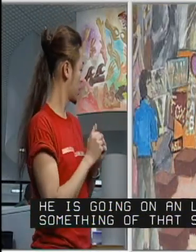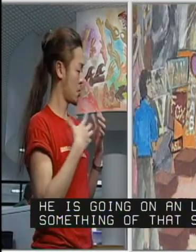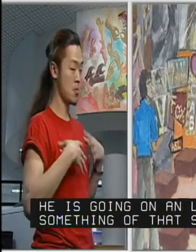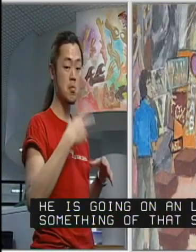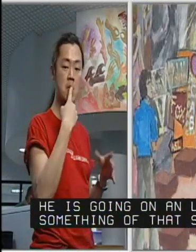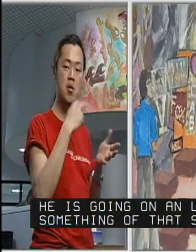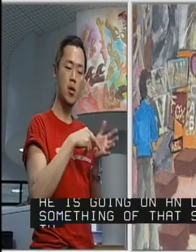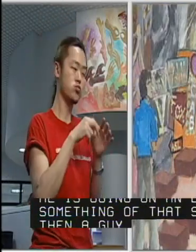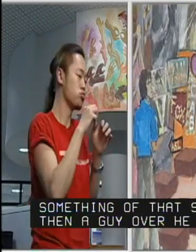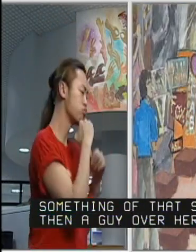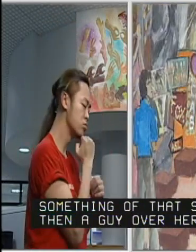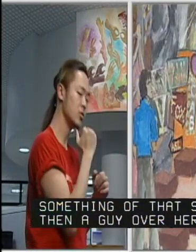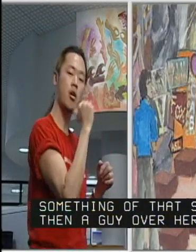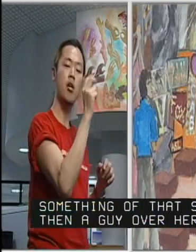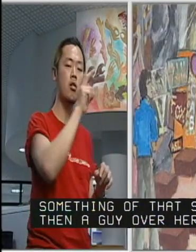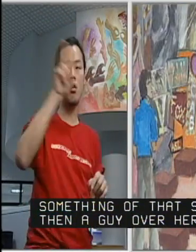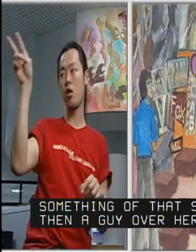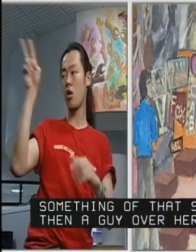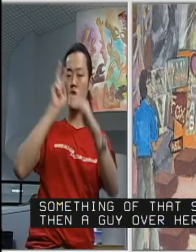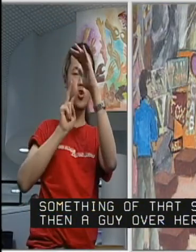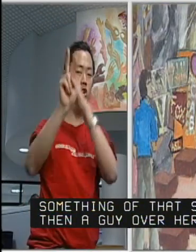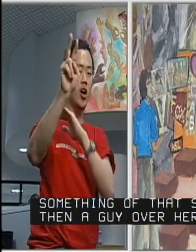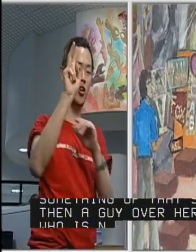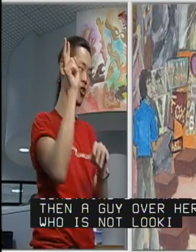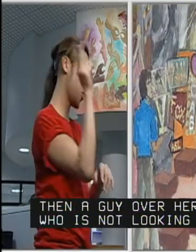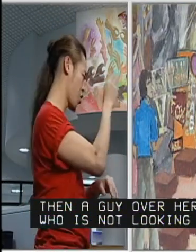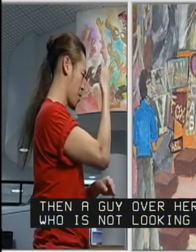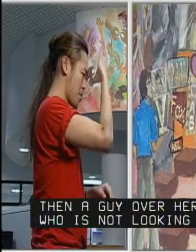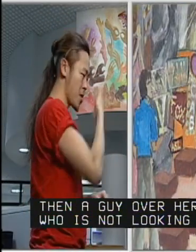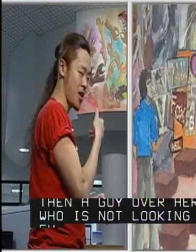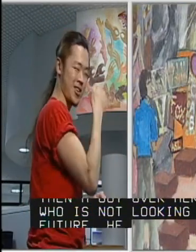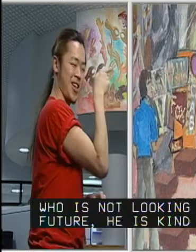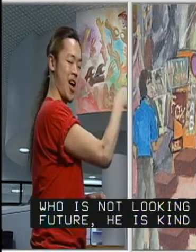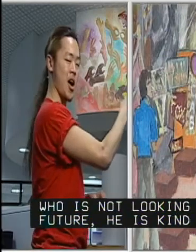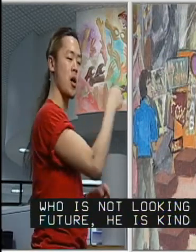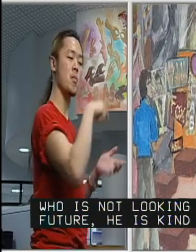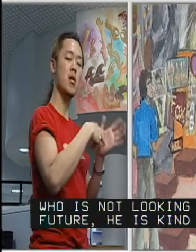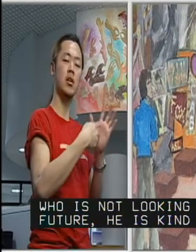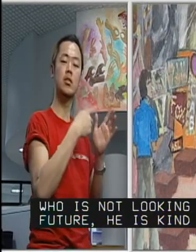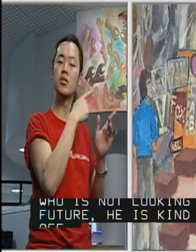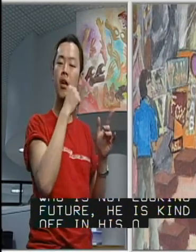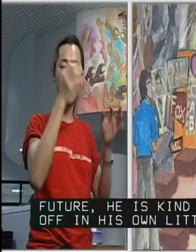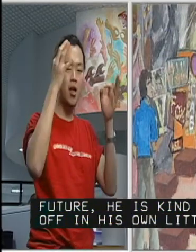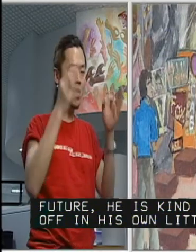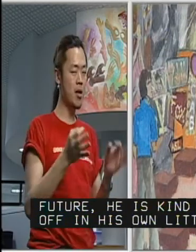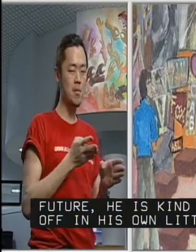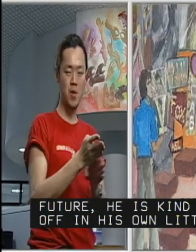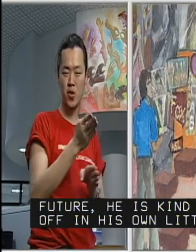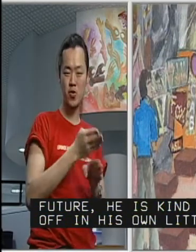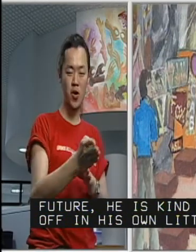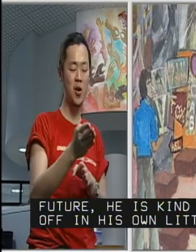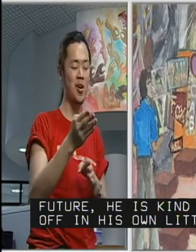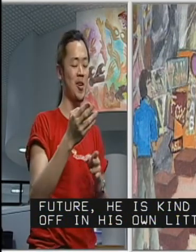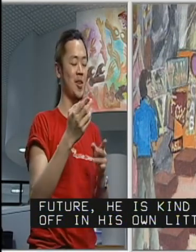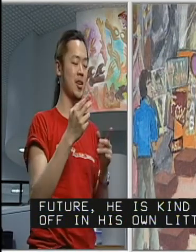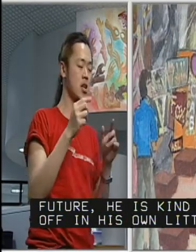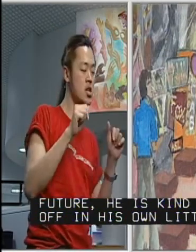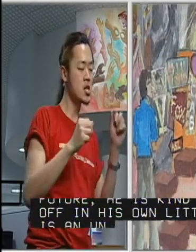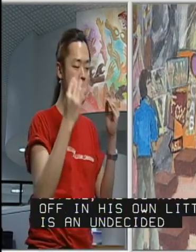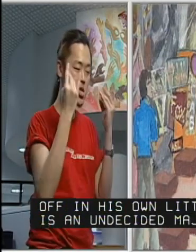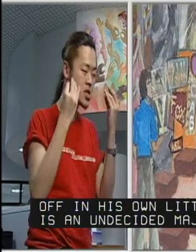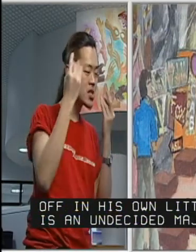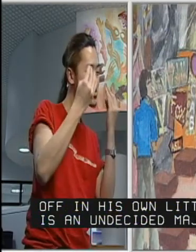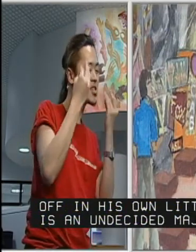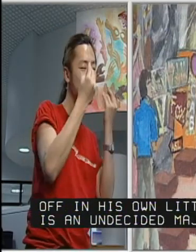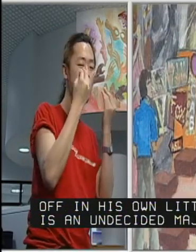sort. Then a guy over here in the red who's not looking off to the future. He's kind of looking off in his own little world. He's